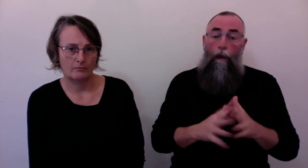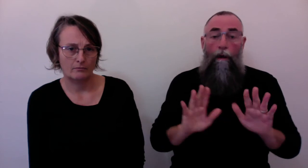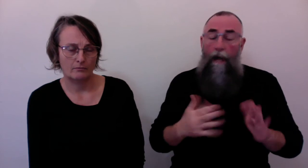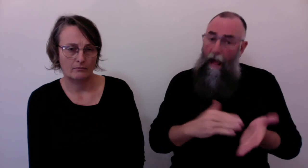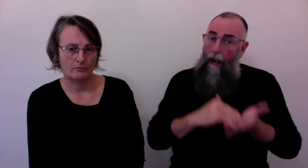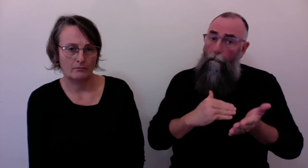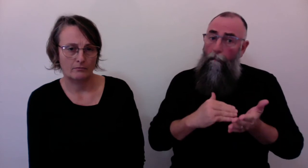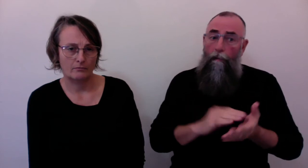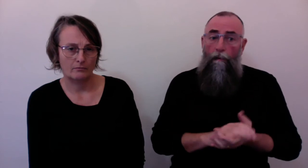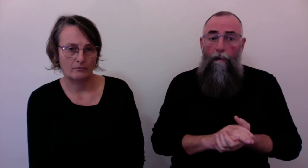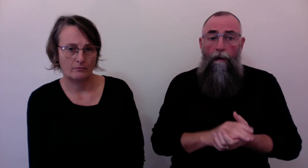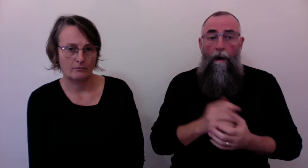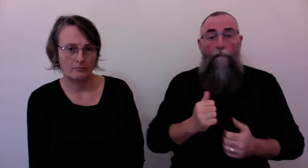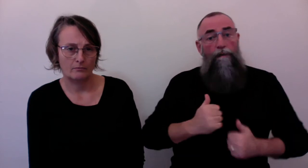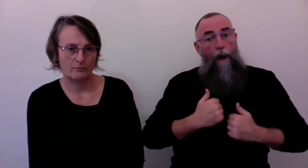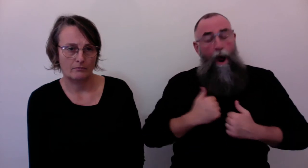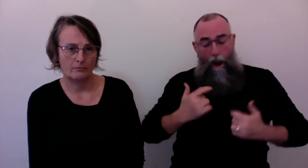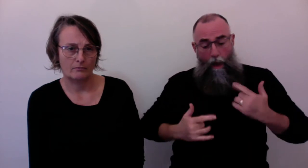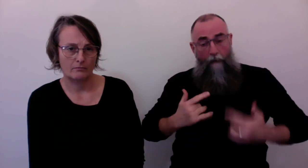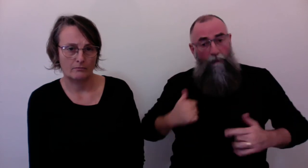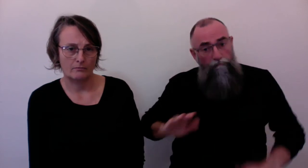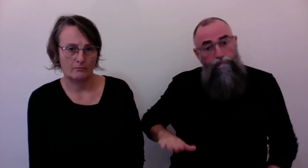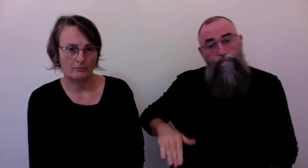because of the life I grew up, because when